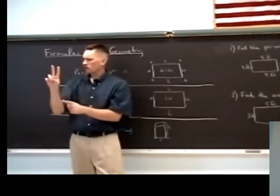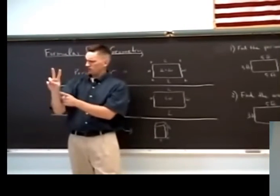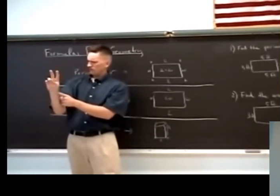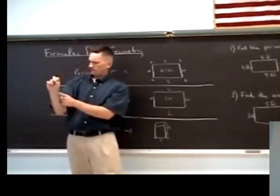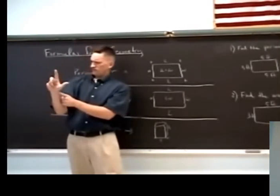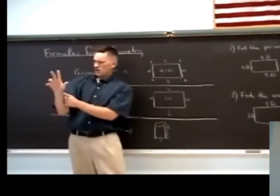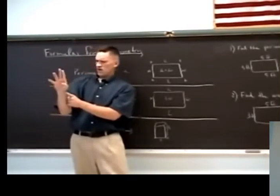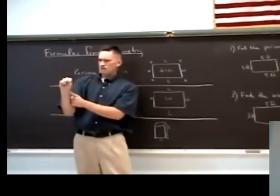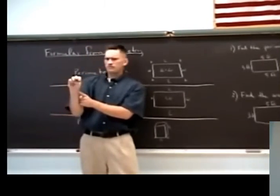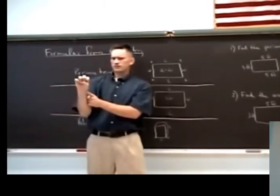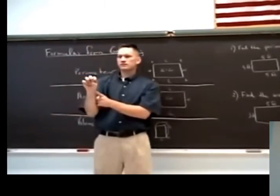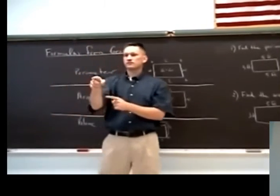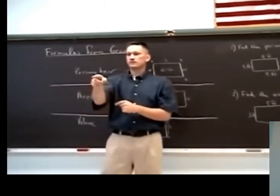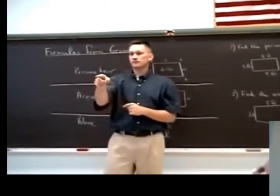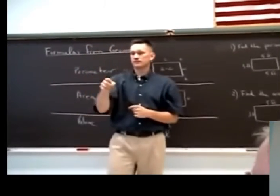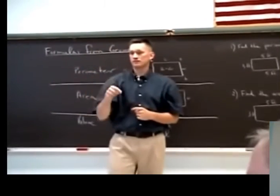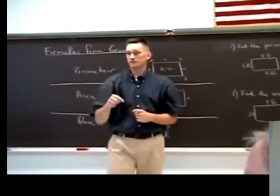You would need to know the surface area of a roof.